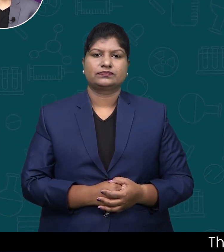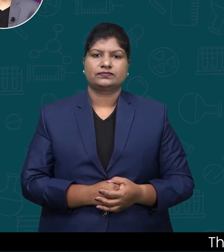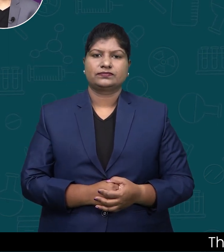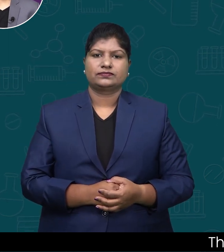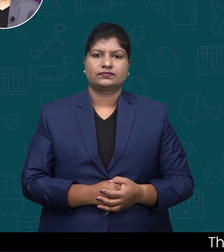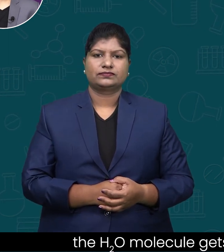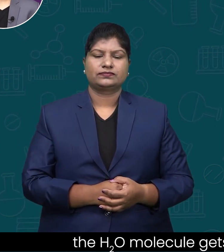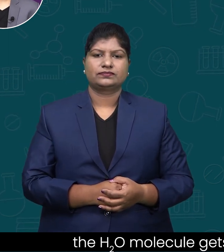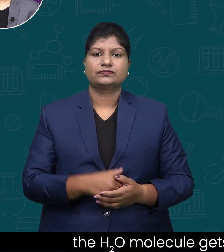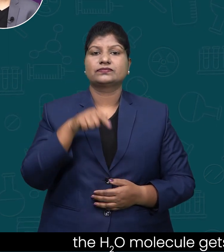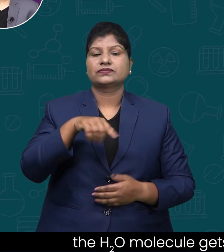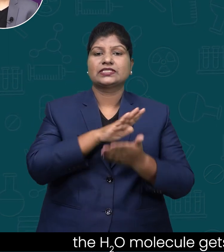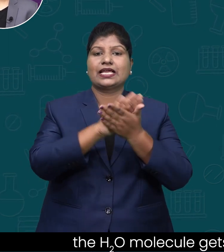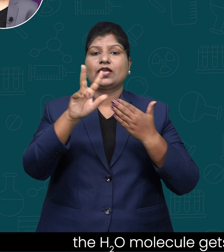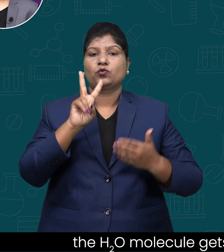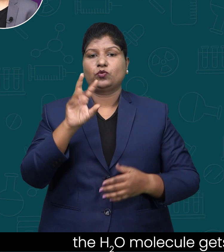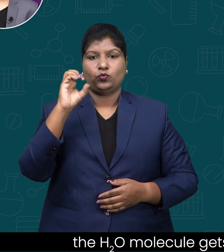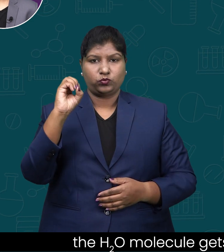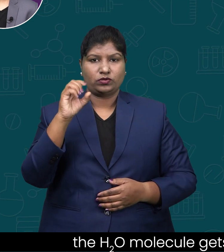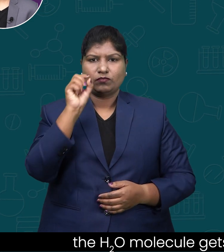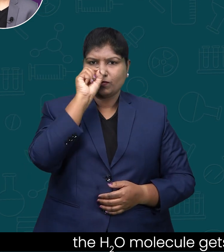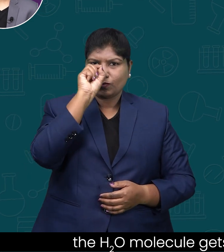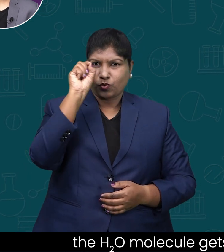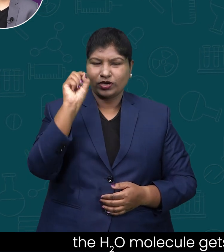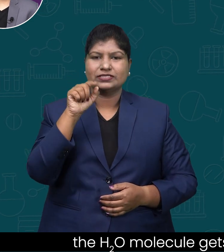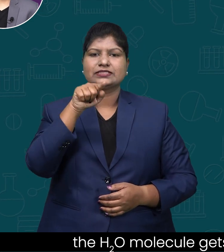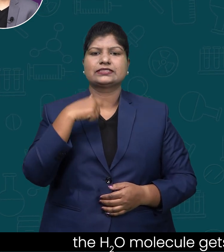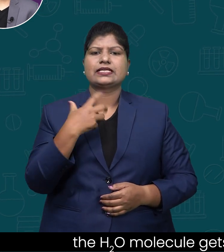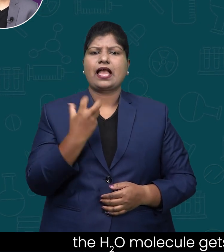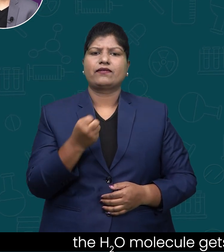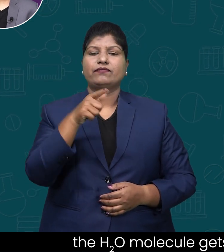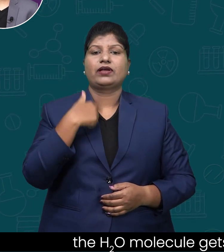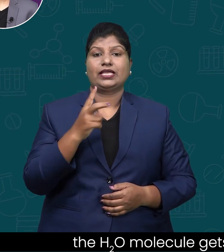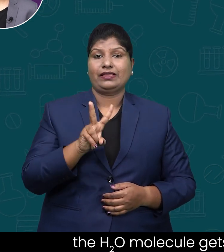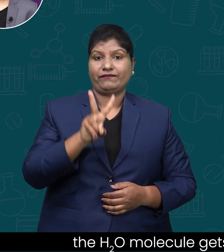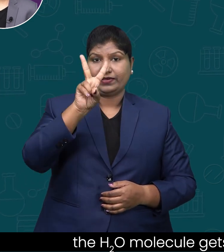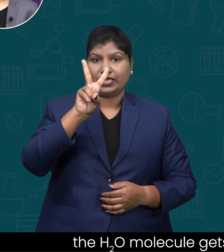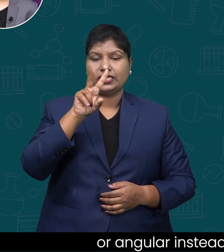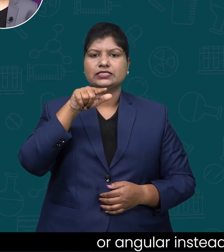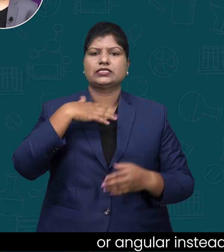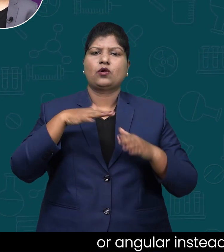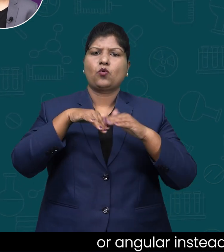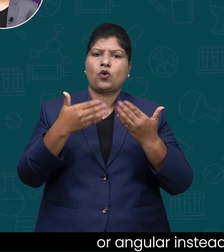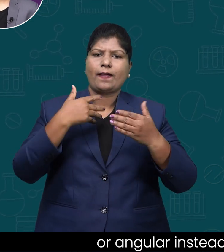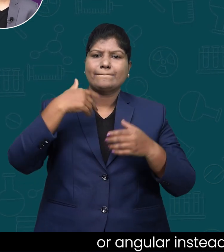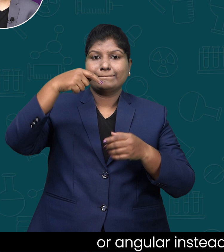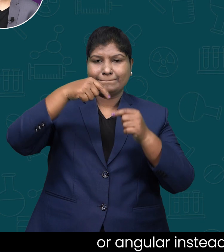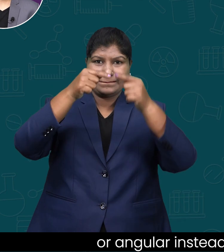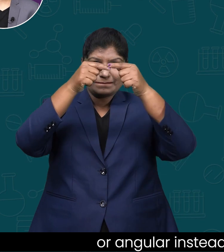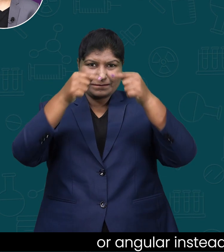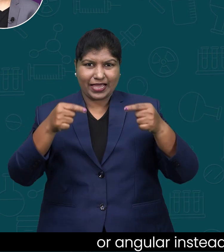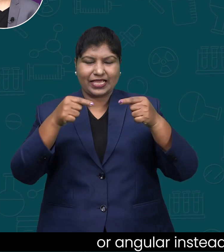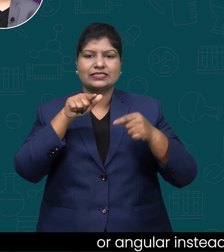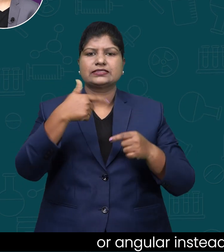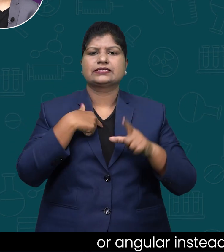Therefore, the H2O molecule gets a V shape or bent shape or angular instead